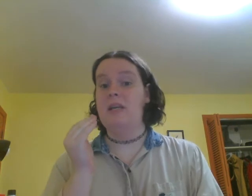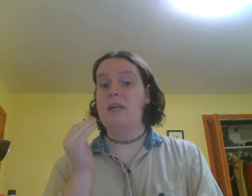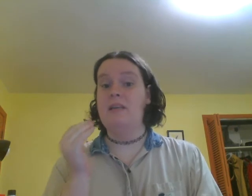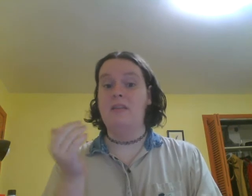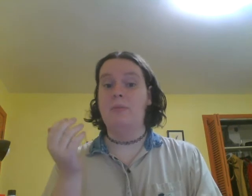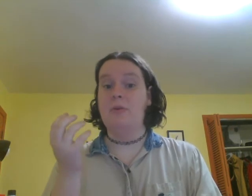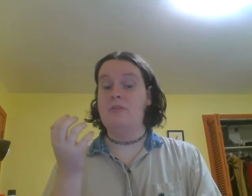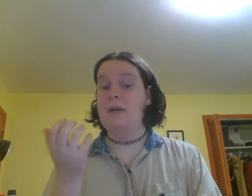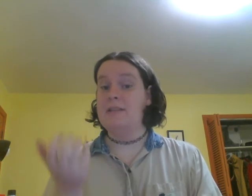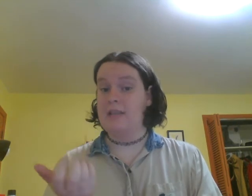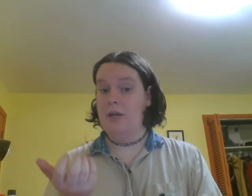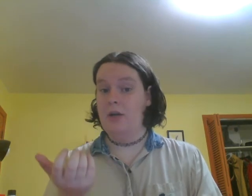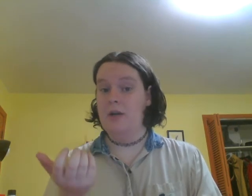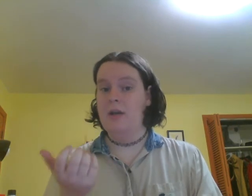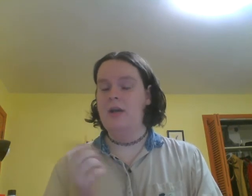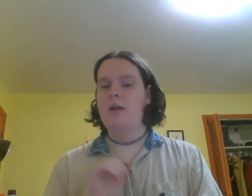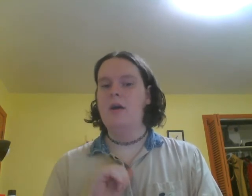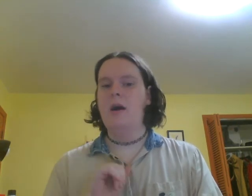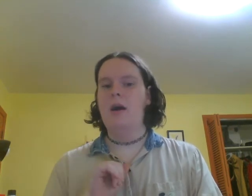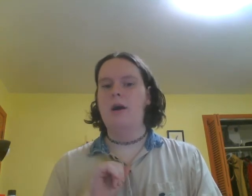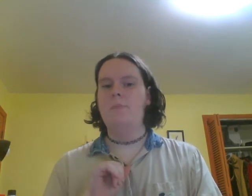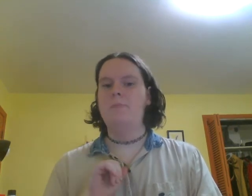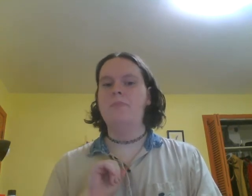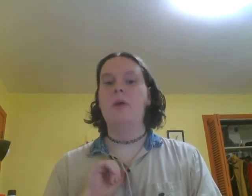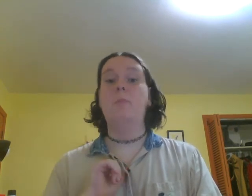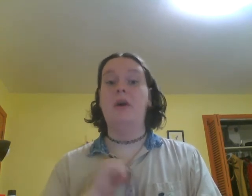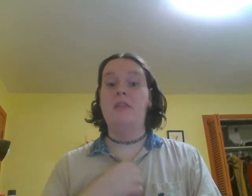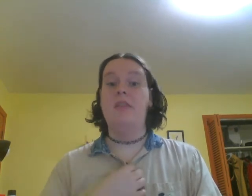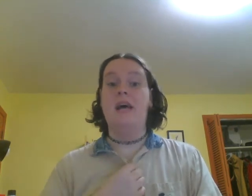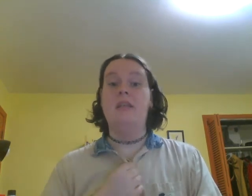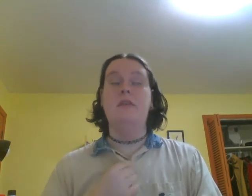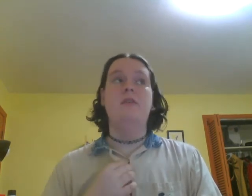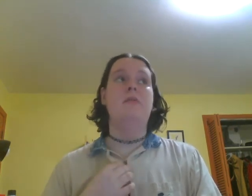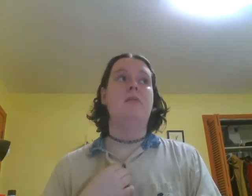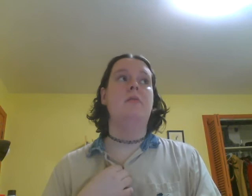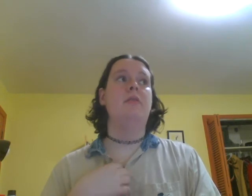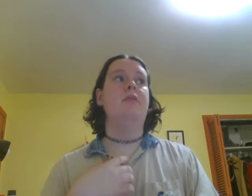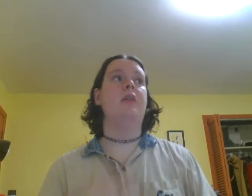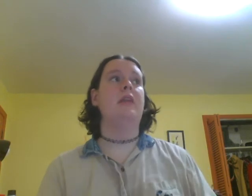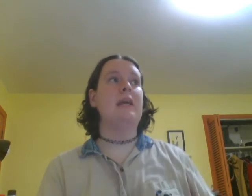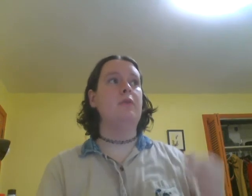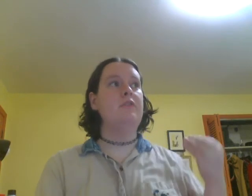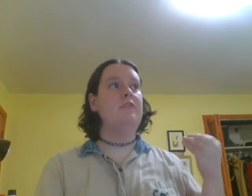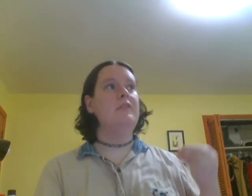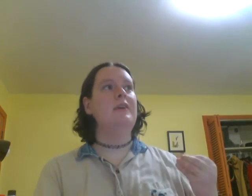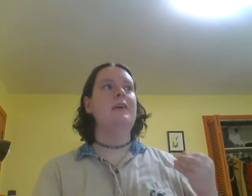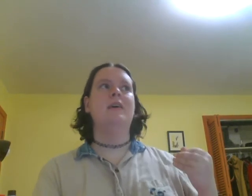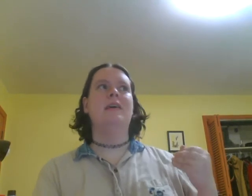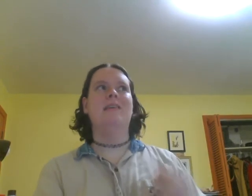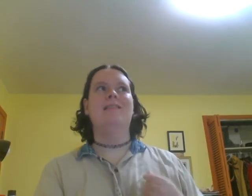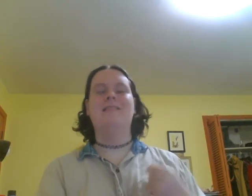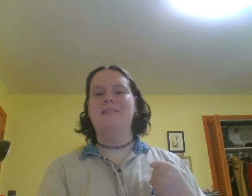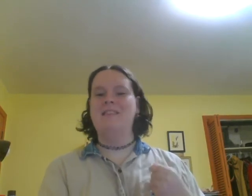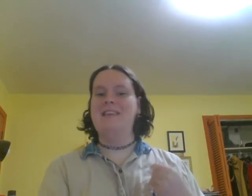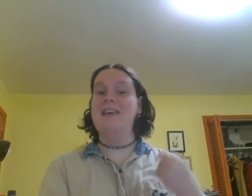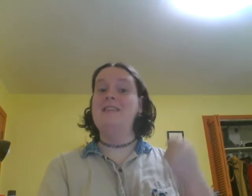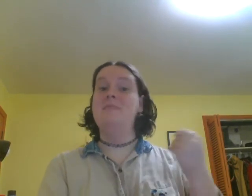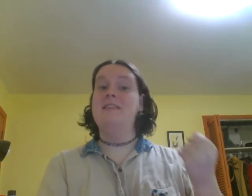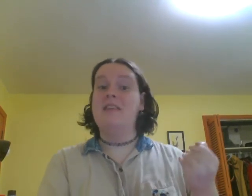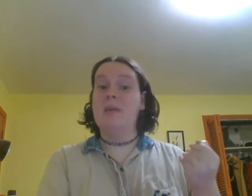easily produced by a signer. But then the language is intended to be set up in a